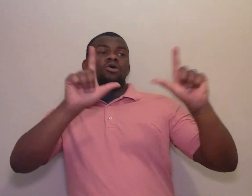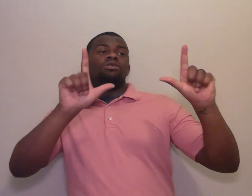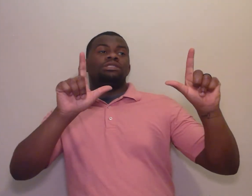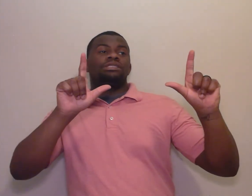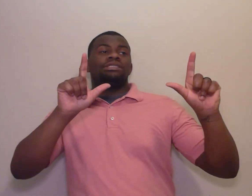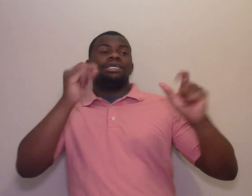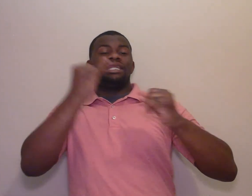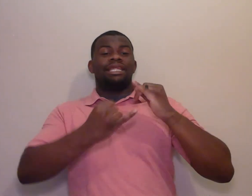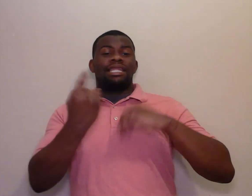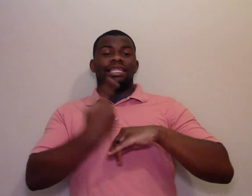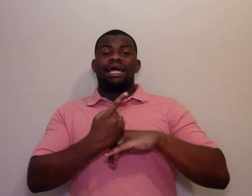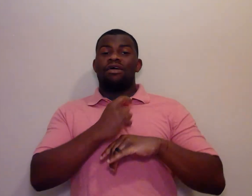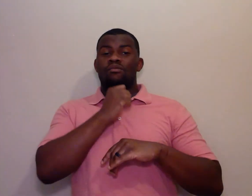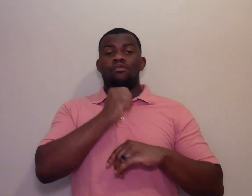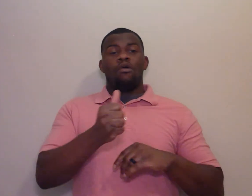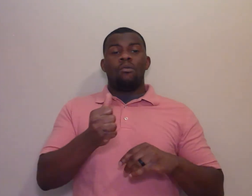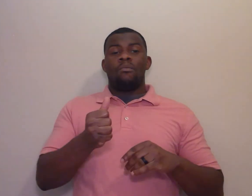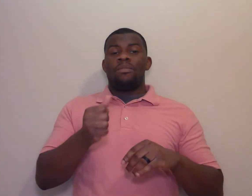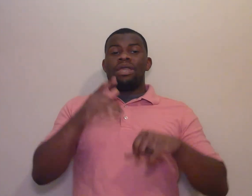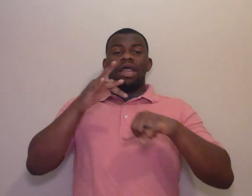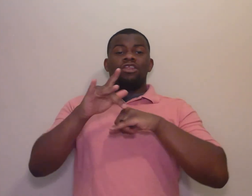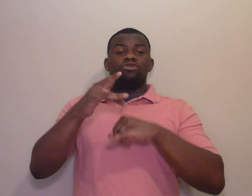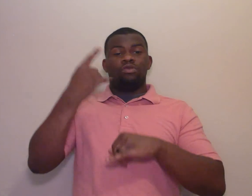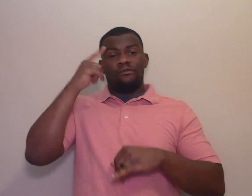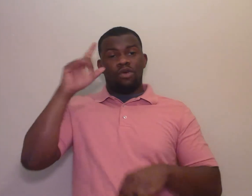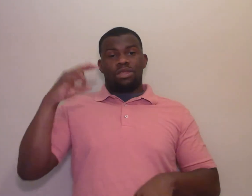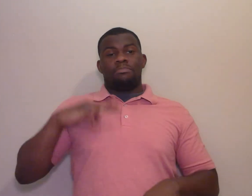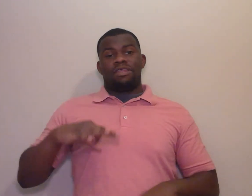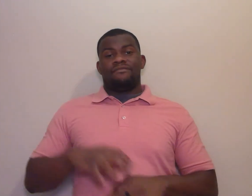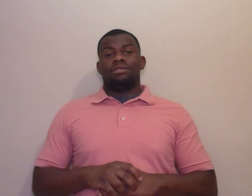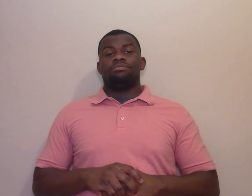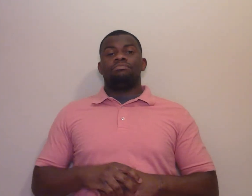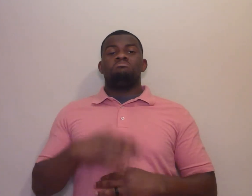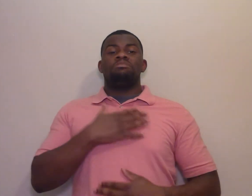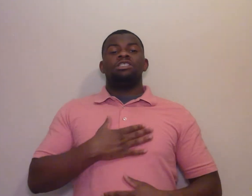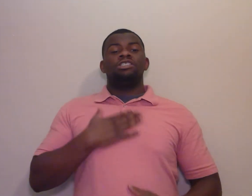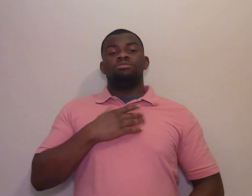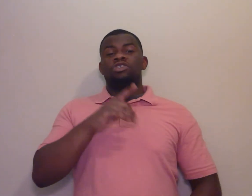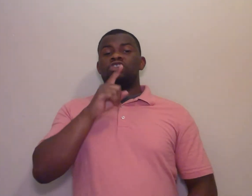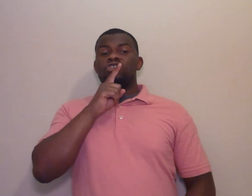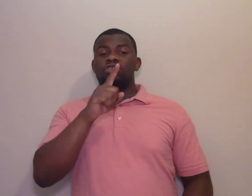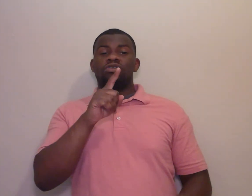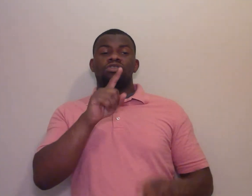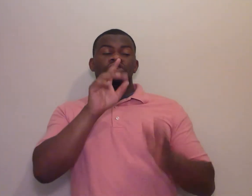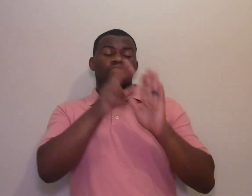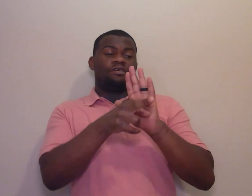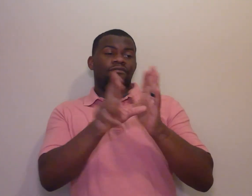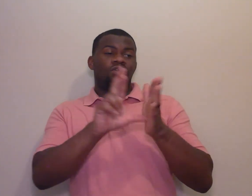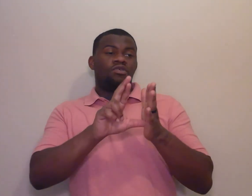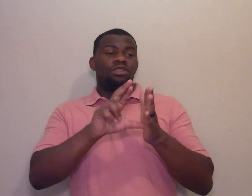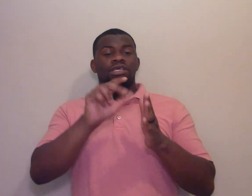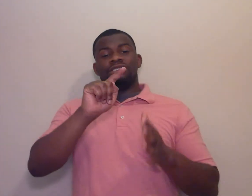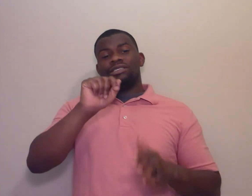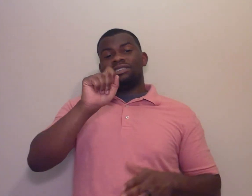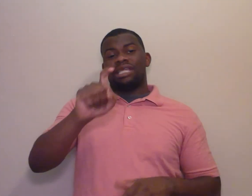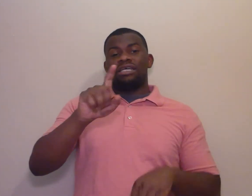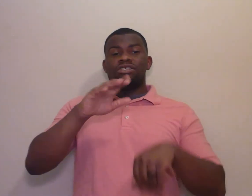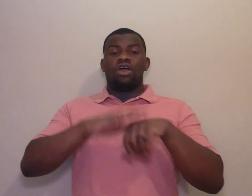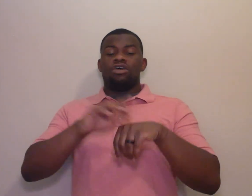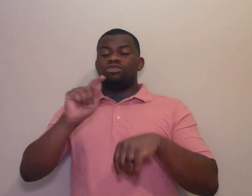will not be eligible for the benefit. Please be sure to review the taxability of tuition to ensure you are aware of what situations